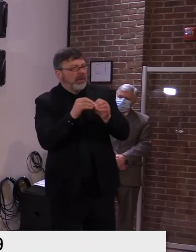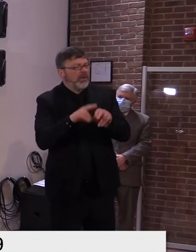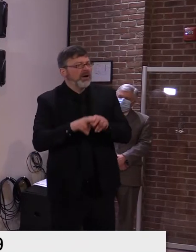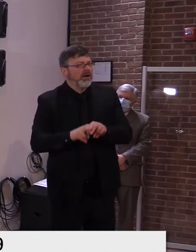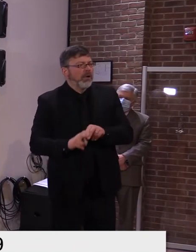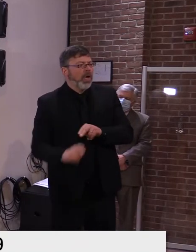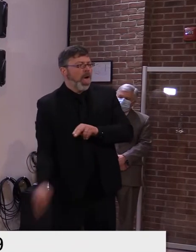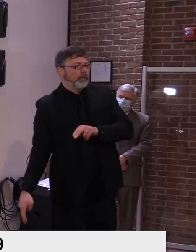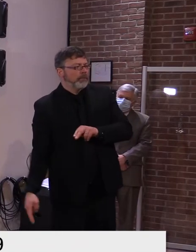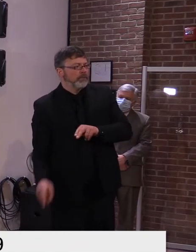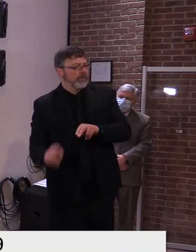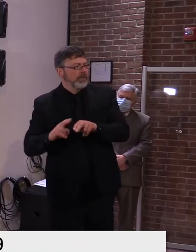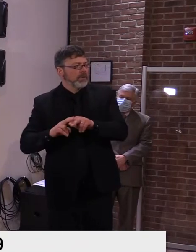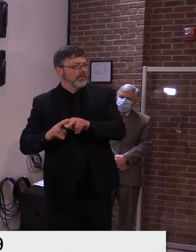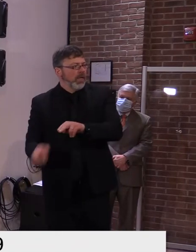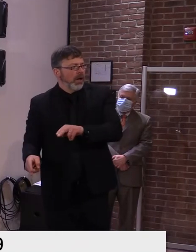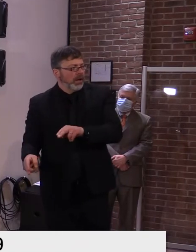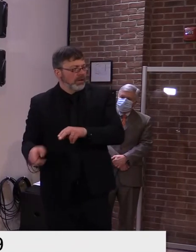December, January,